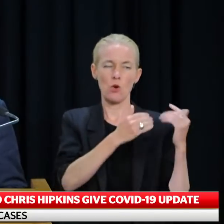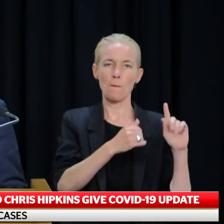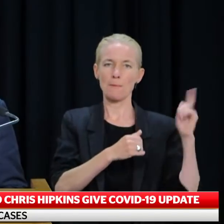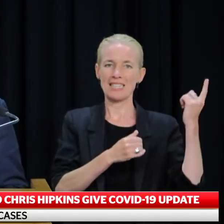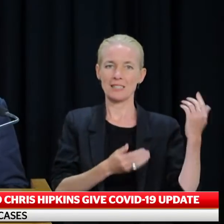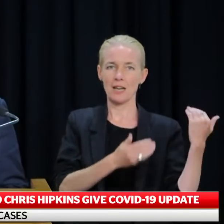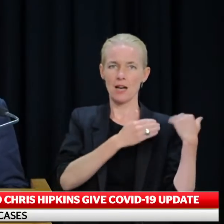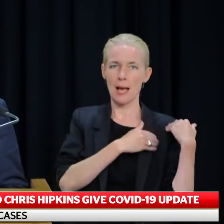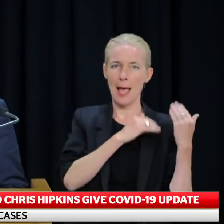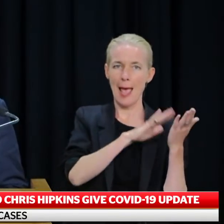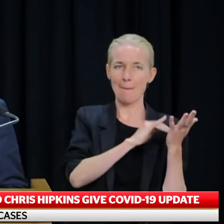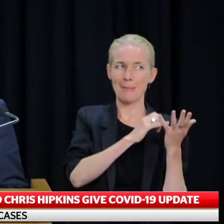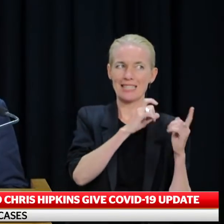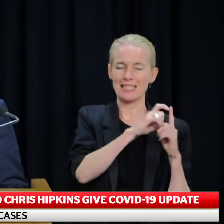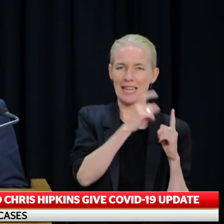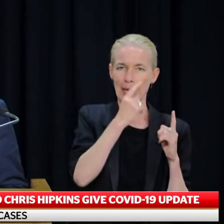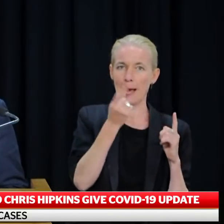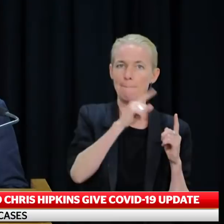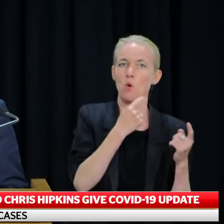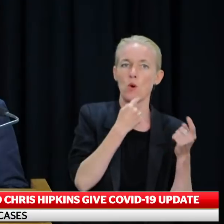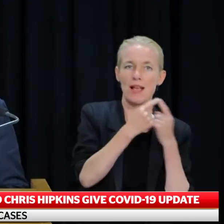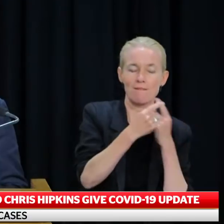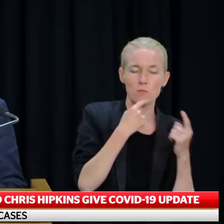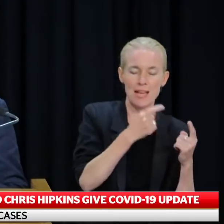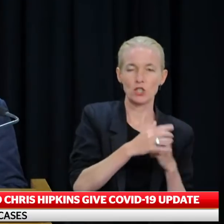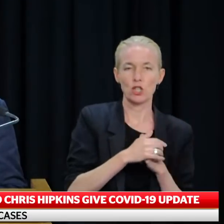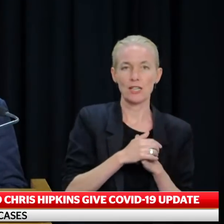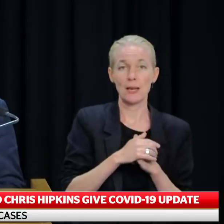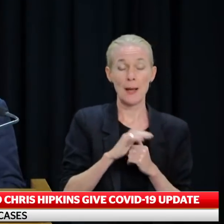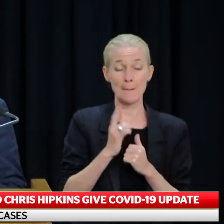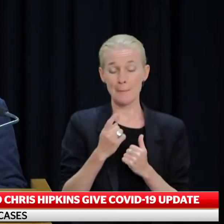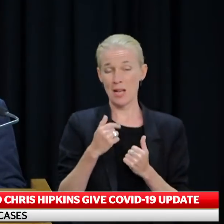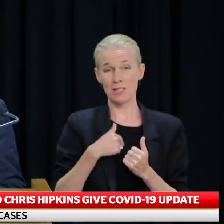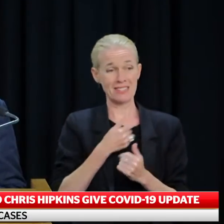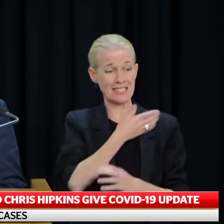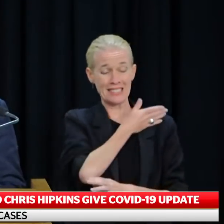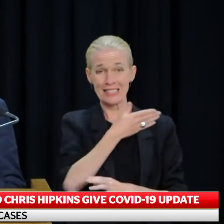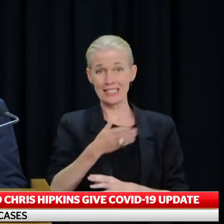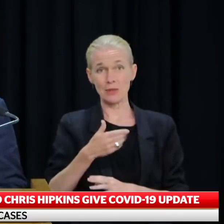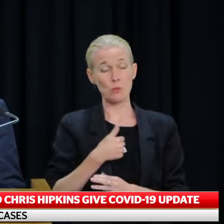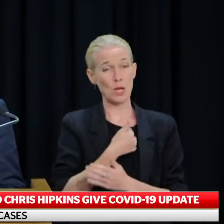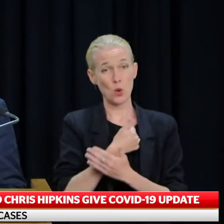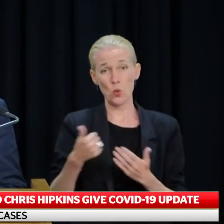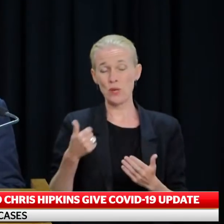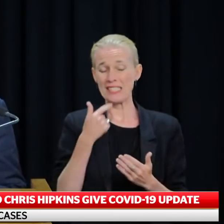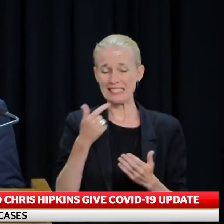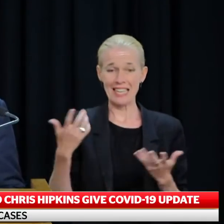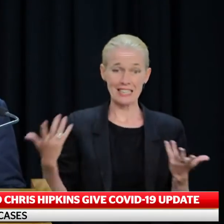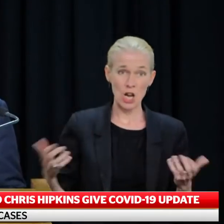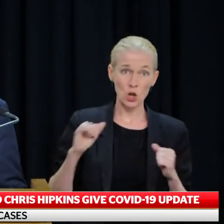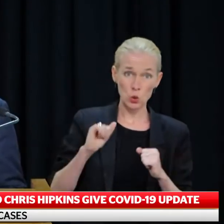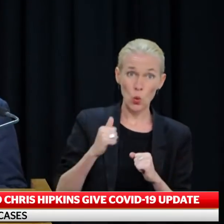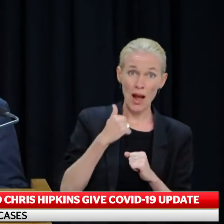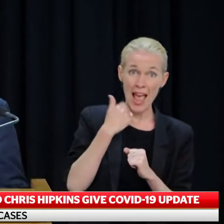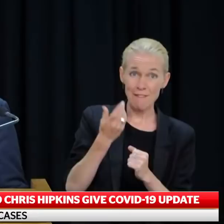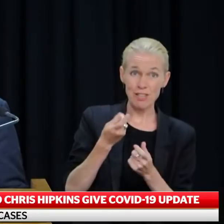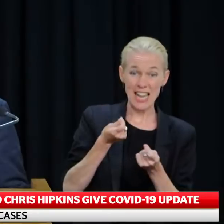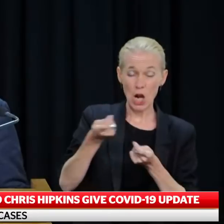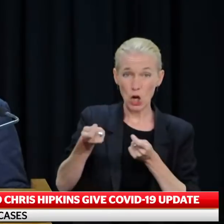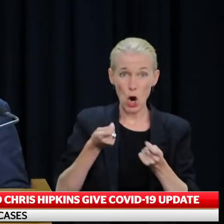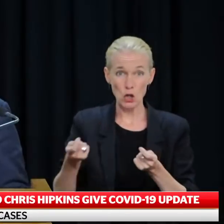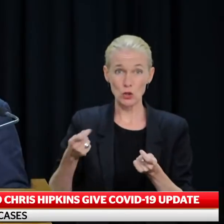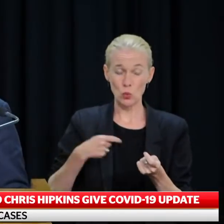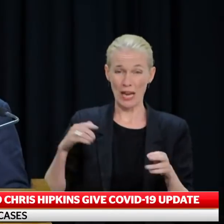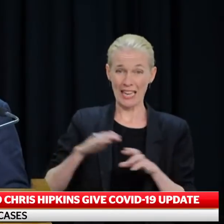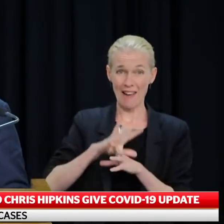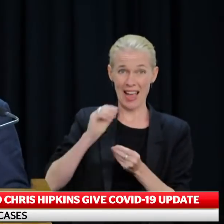COVID-19 response, we are never going to be able to compensate everybody for every eventuality, for every cost that they may incur as a result